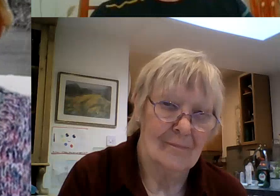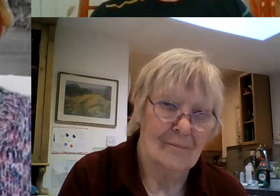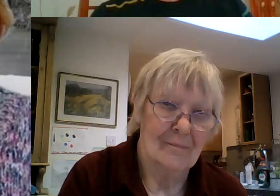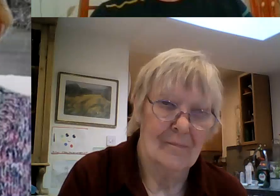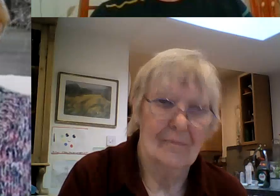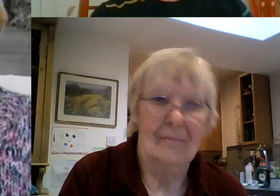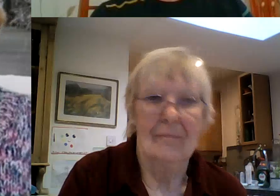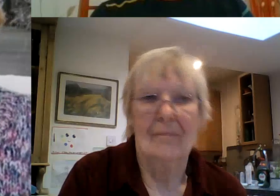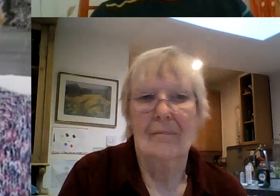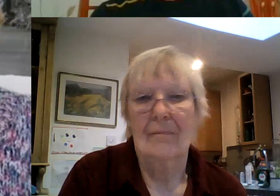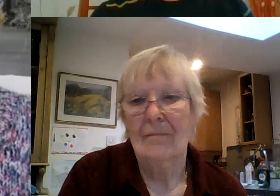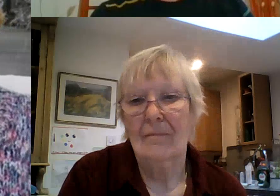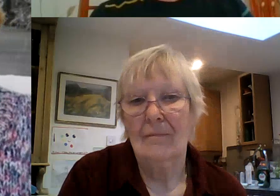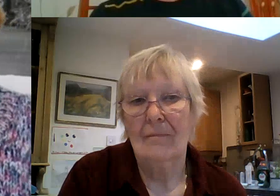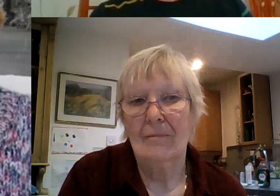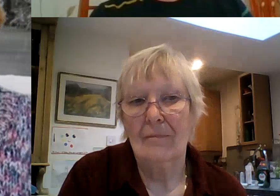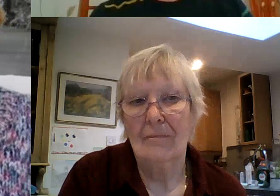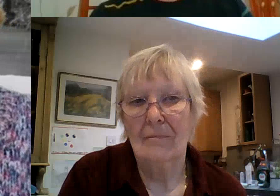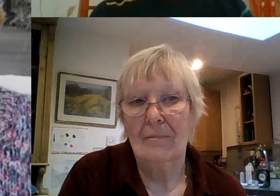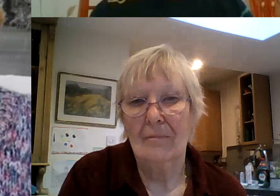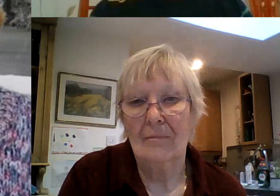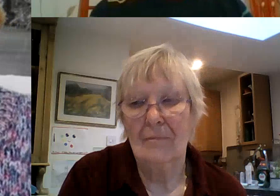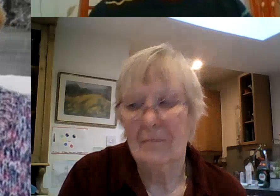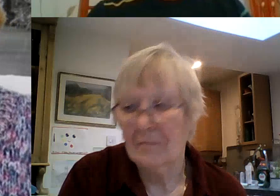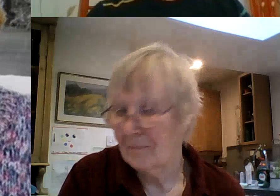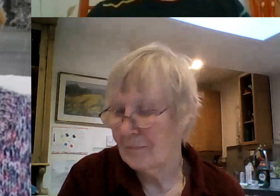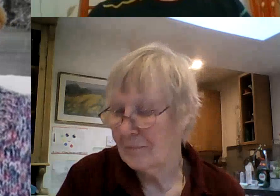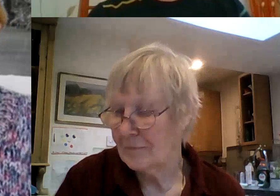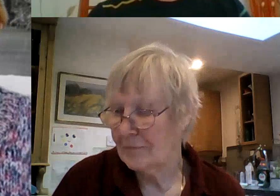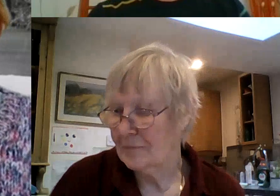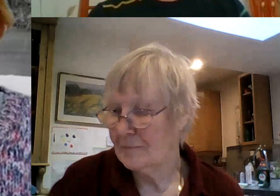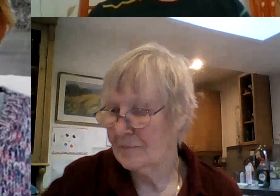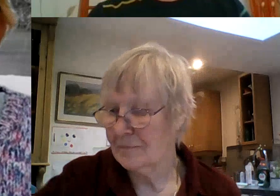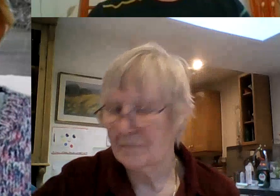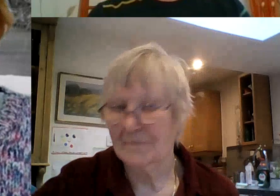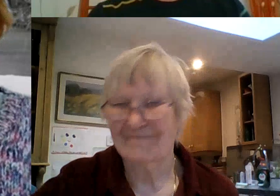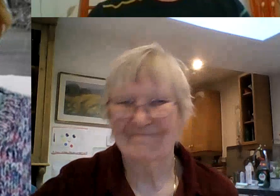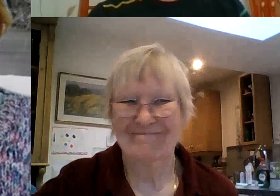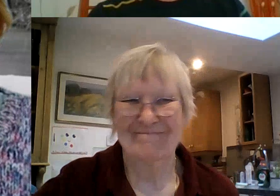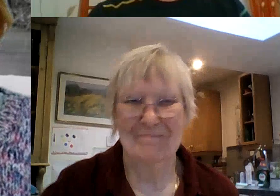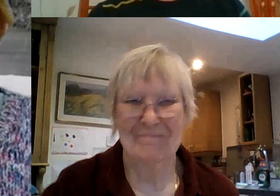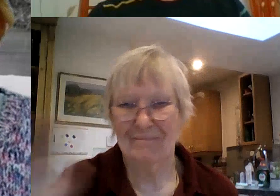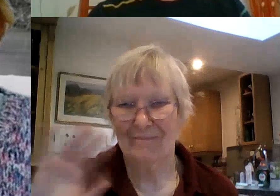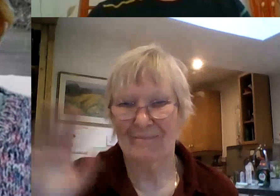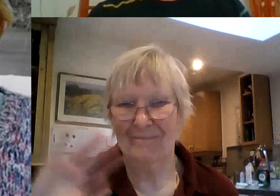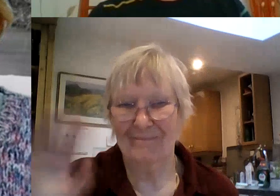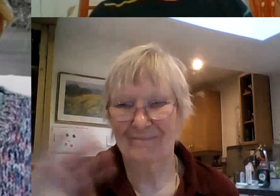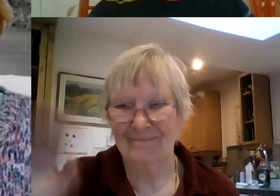3 of you at least tonight at 6 o'clock. So I'll see you all soon. Bye.